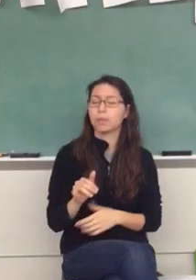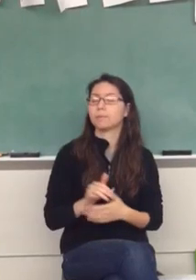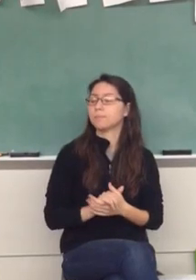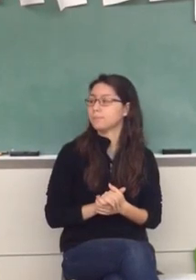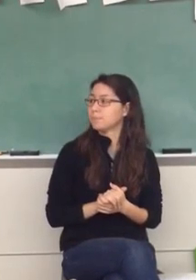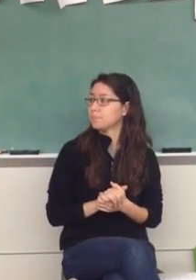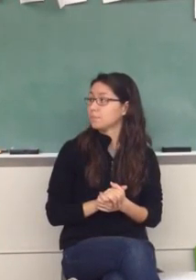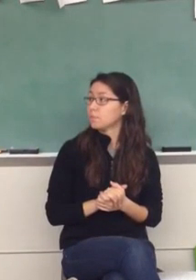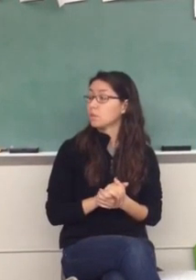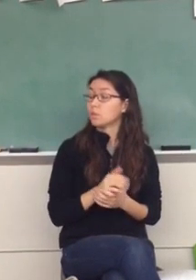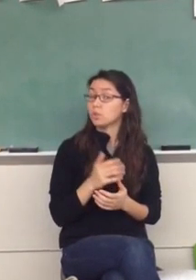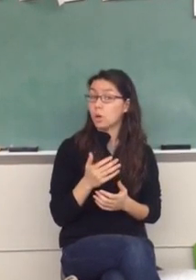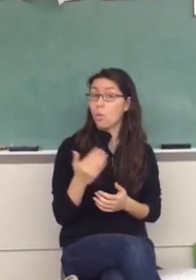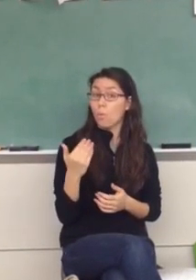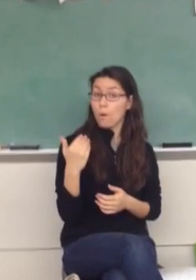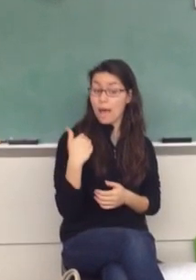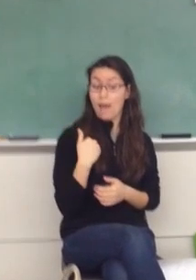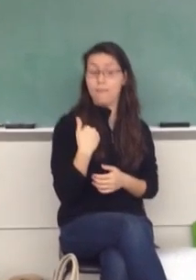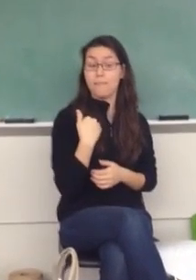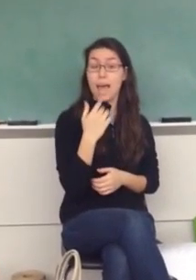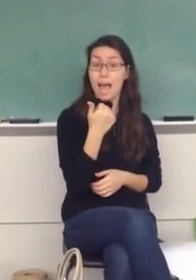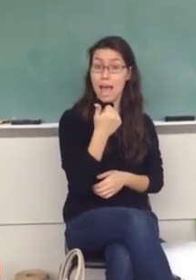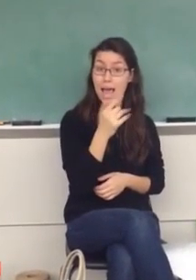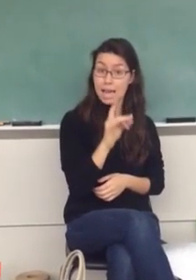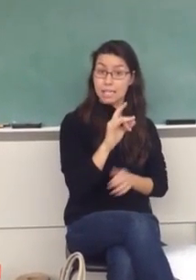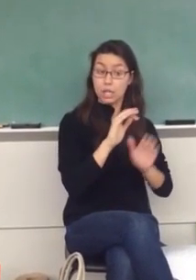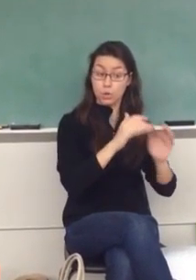So there are 18 groups or families on the periodic table.